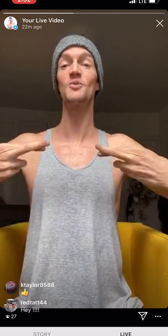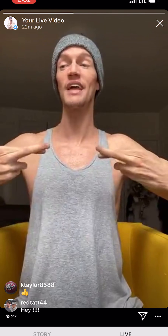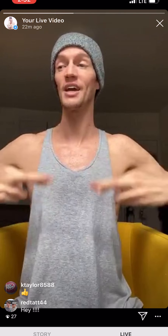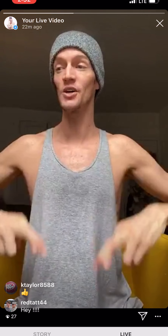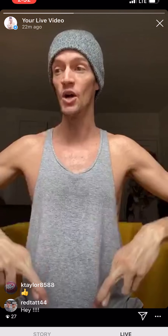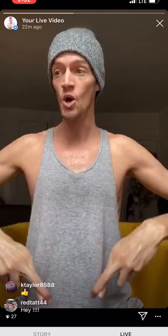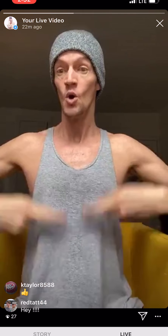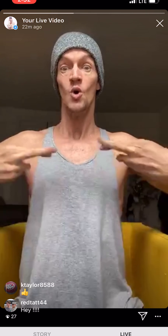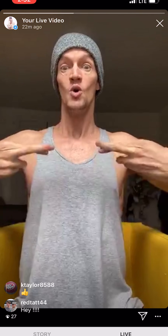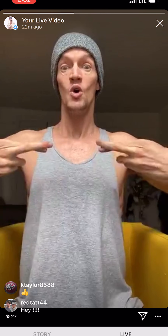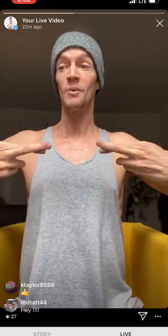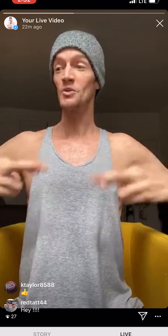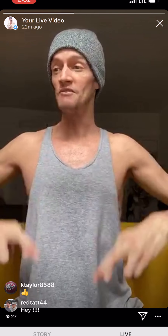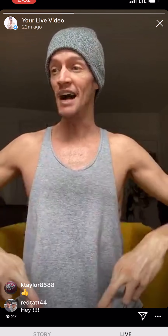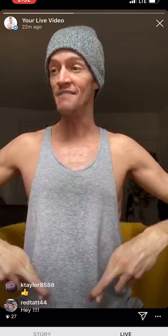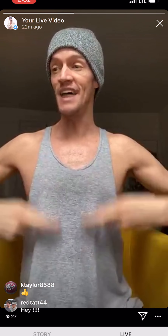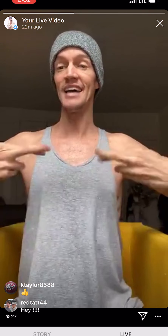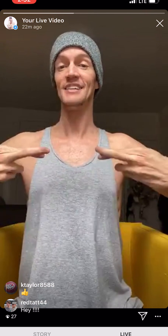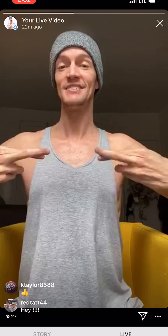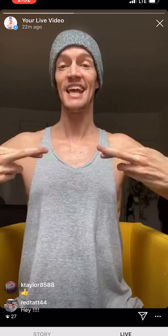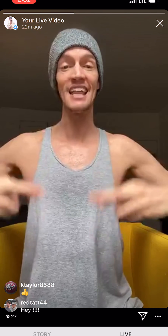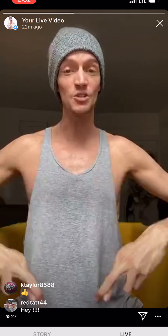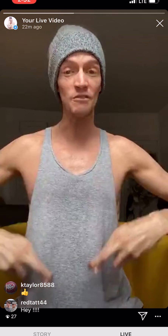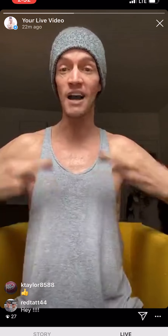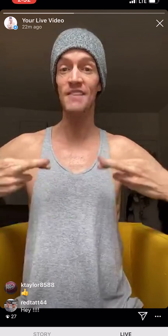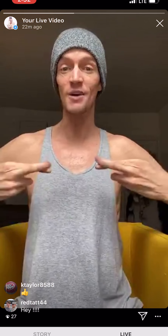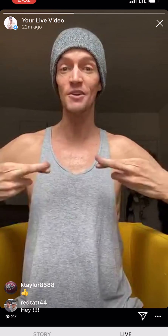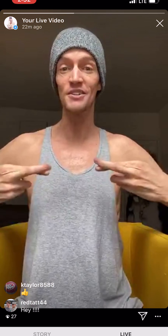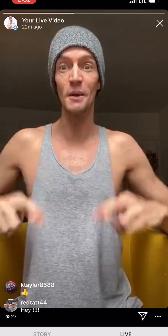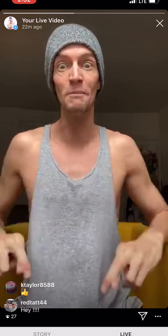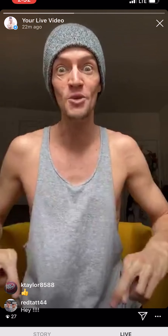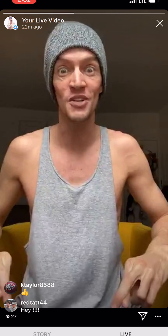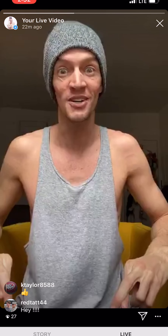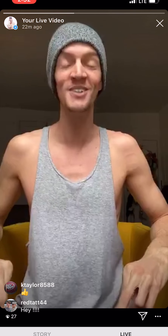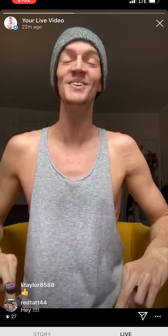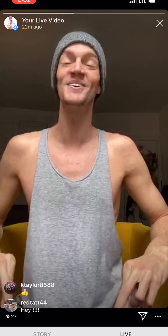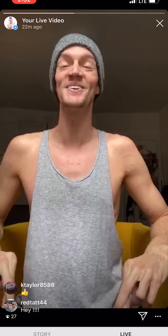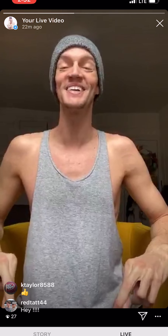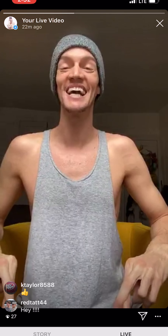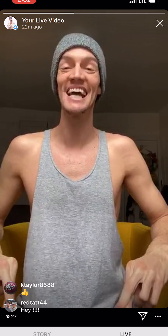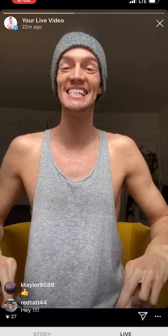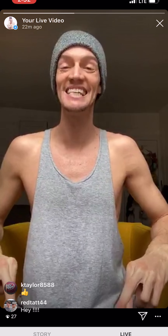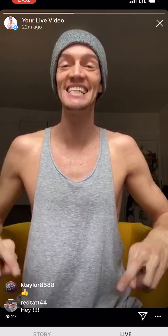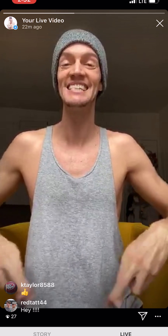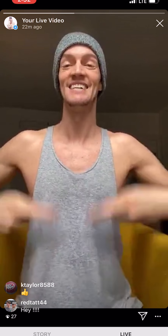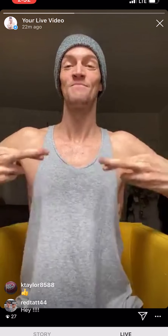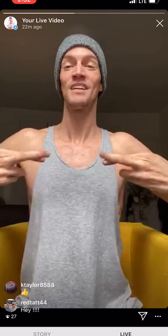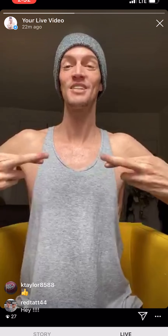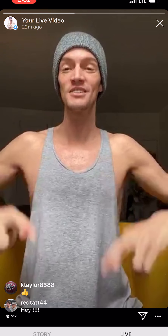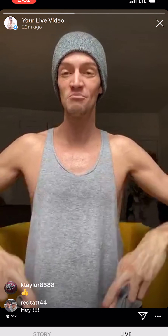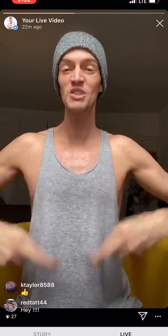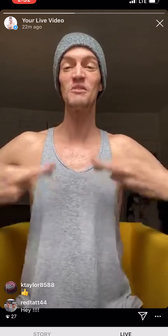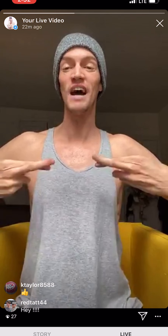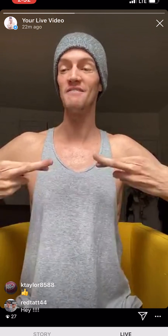air. I want to revive that. Yeah. Let's revive that. Whether it's a musical or an idea, let's, let's revive that.